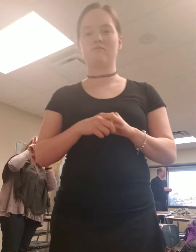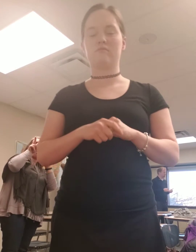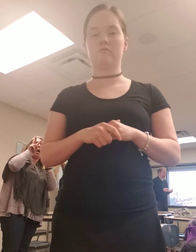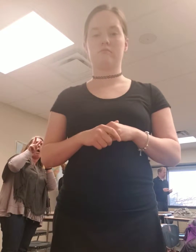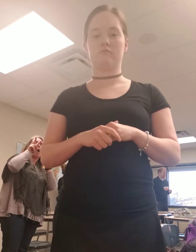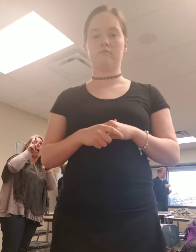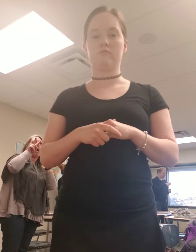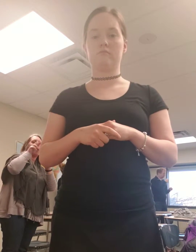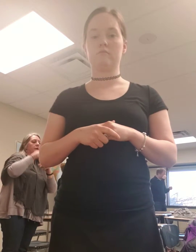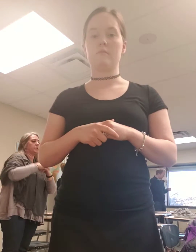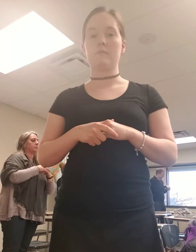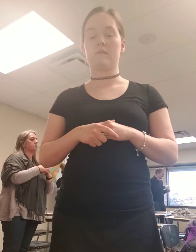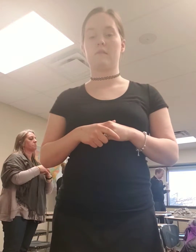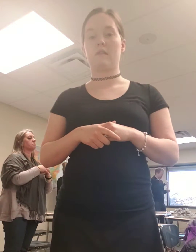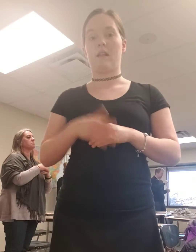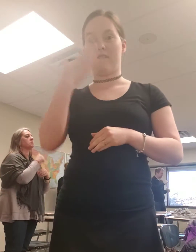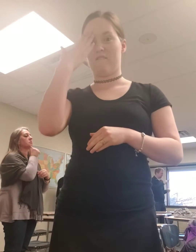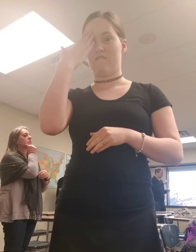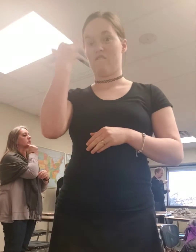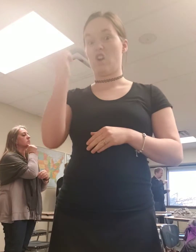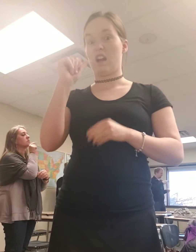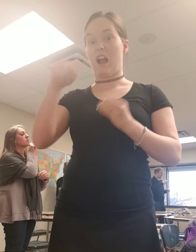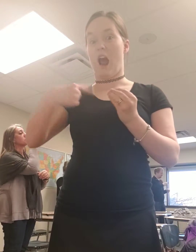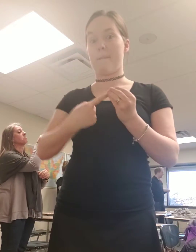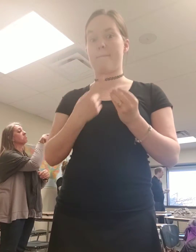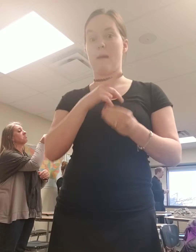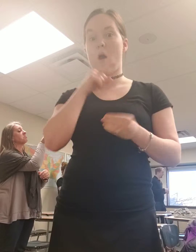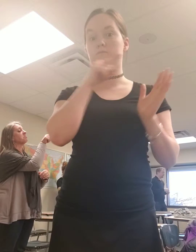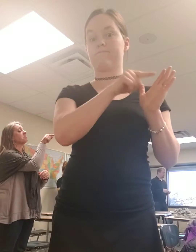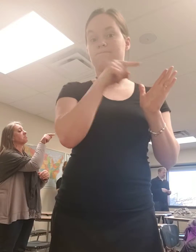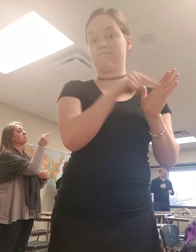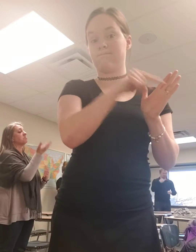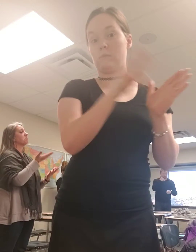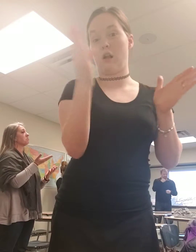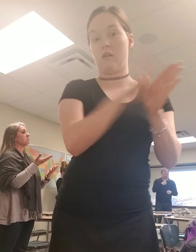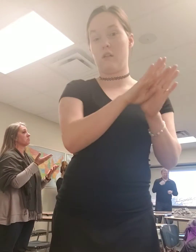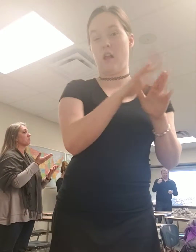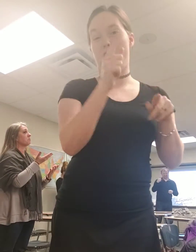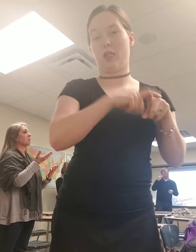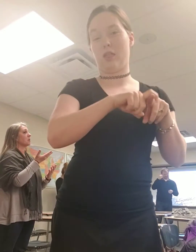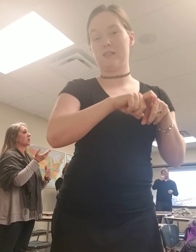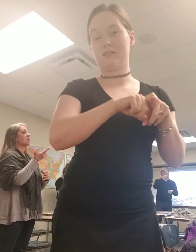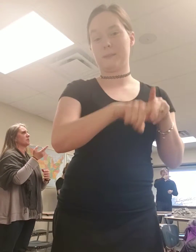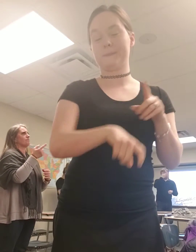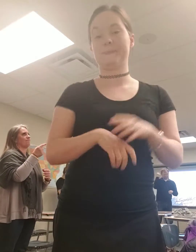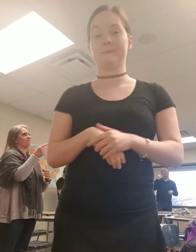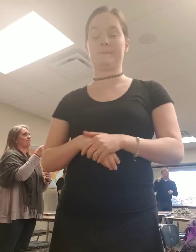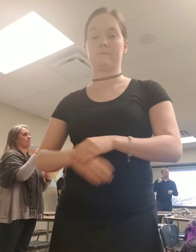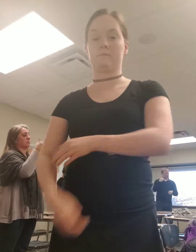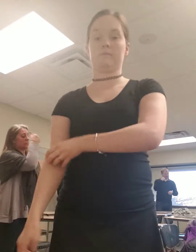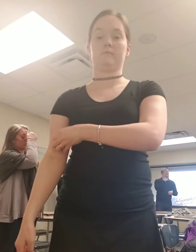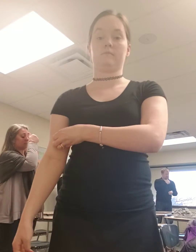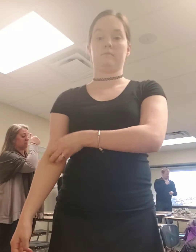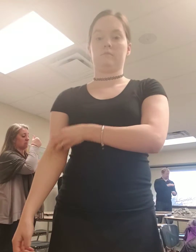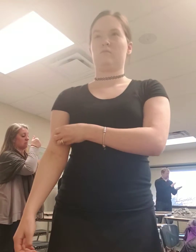They forgot about her when she was in the closet. They did forget about her. Do you remember the part where the author specifically says they